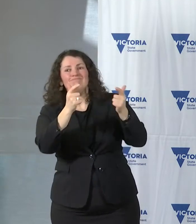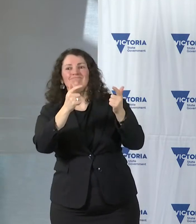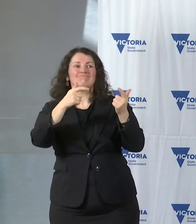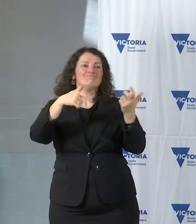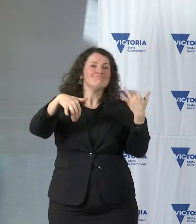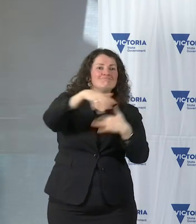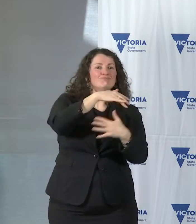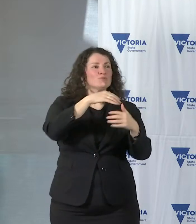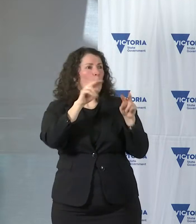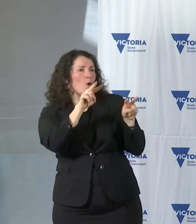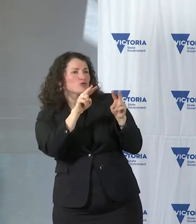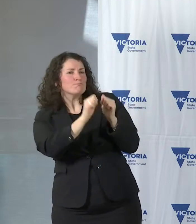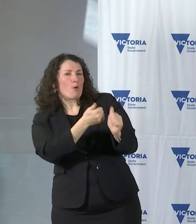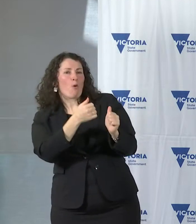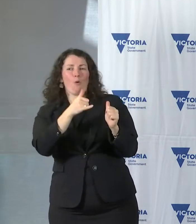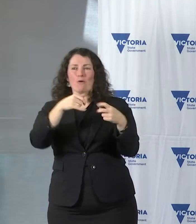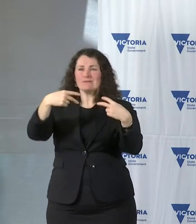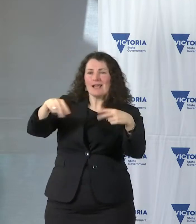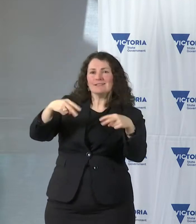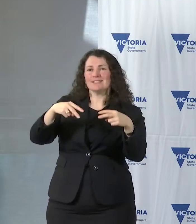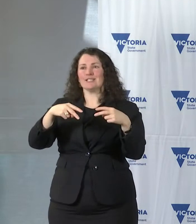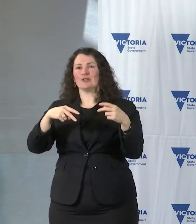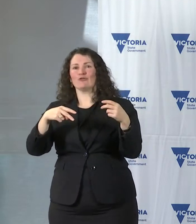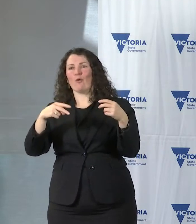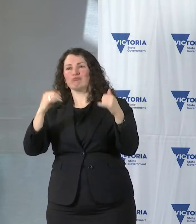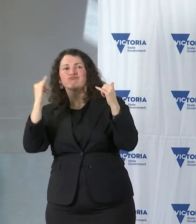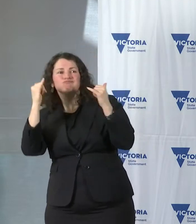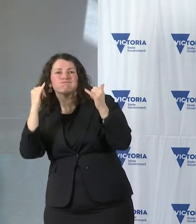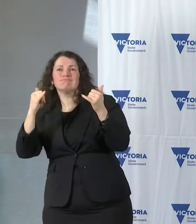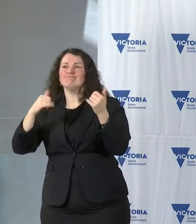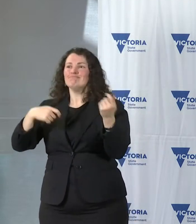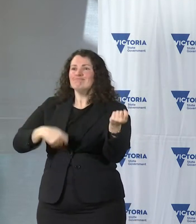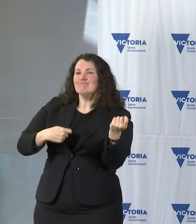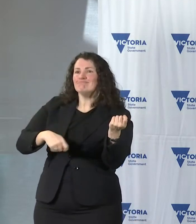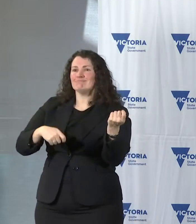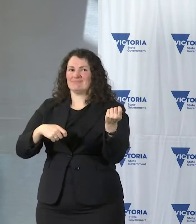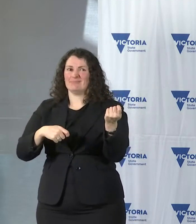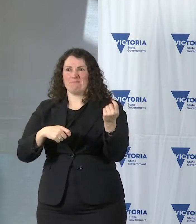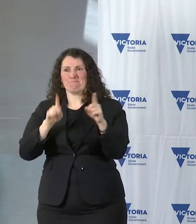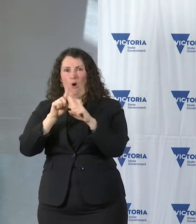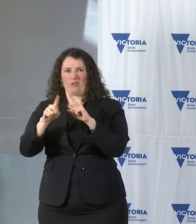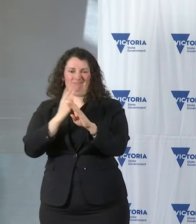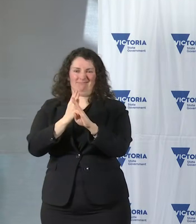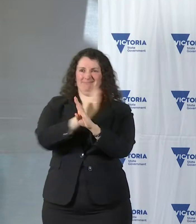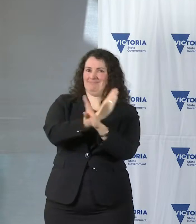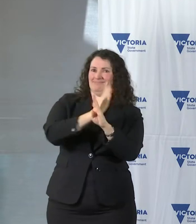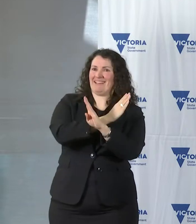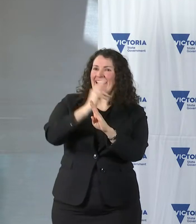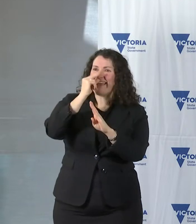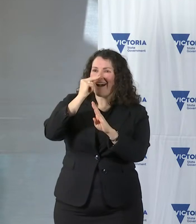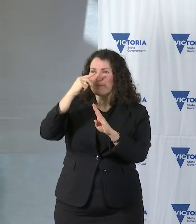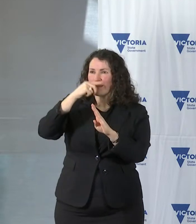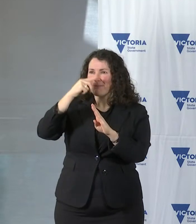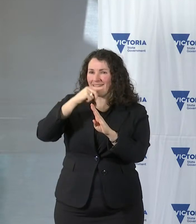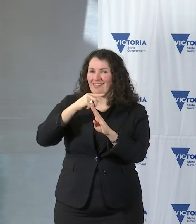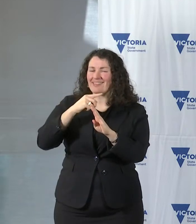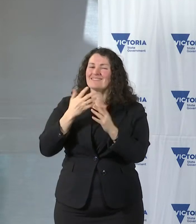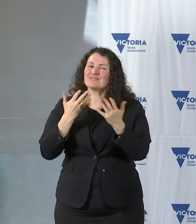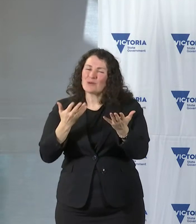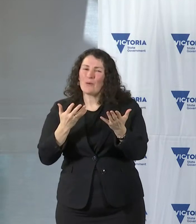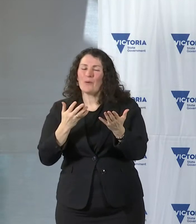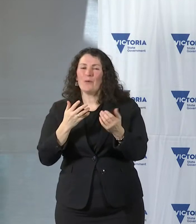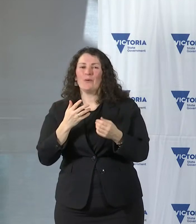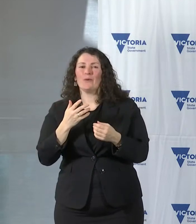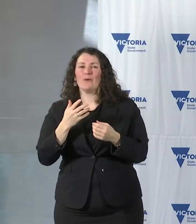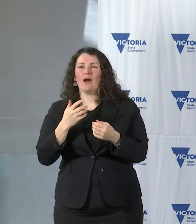out to sporting events. Until such time as we get those numbers up, I think that gives us a good opportunity to have that national